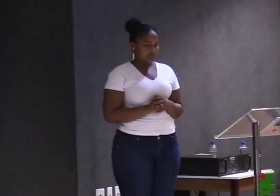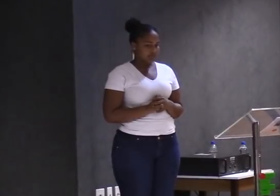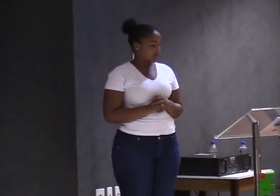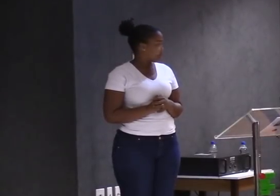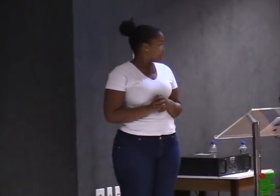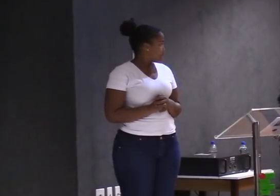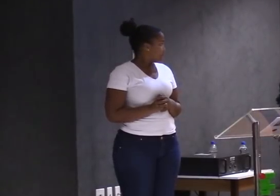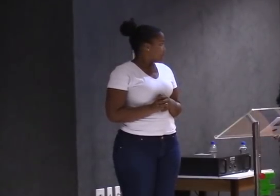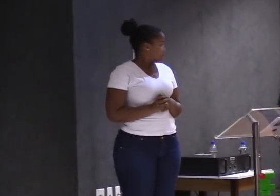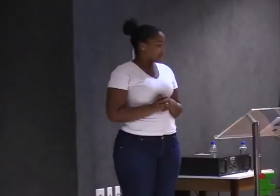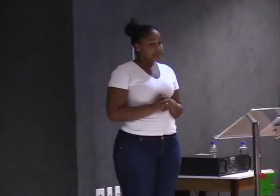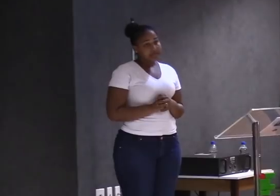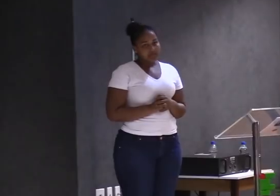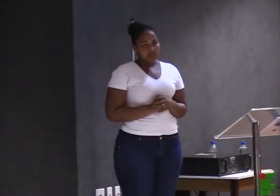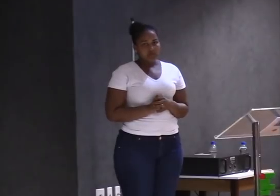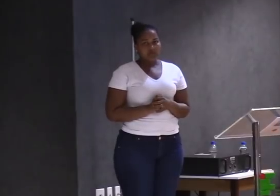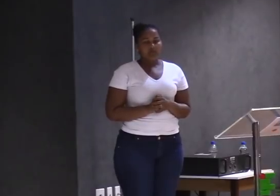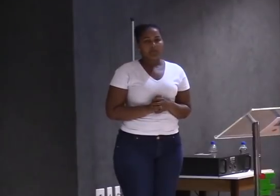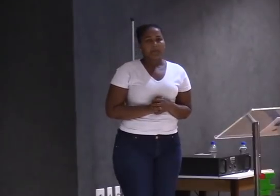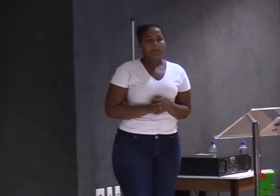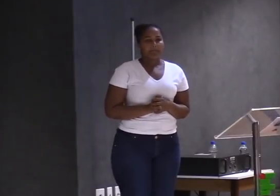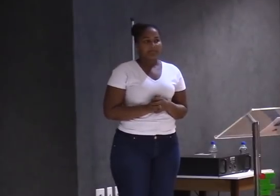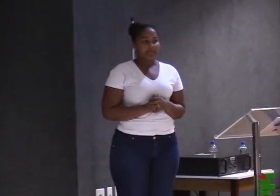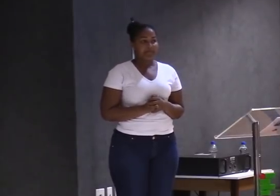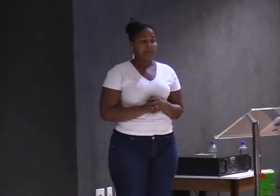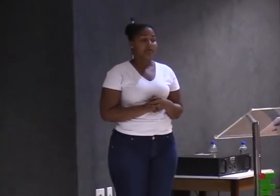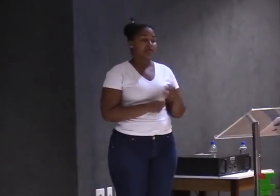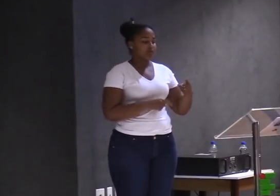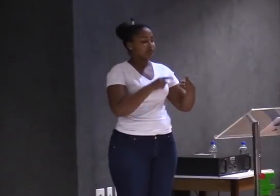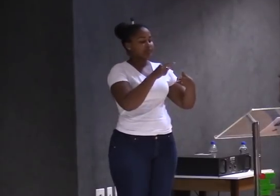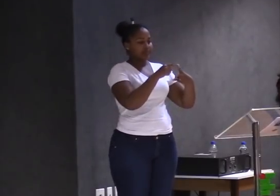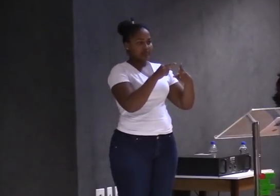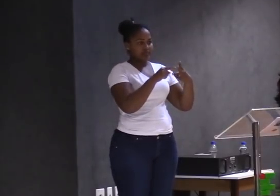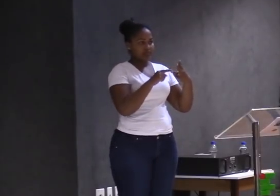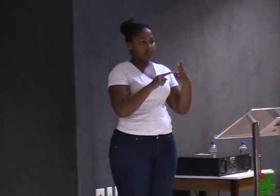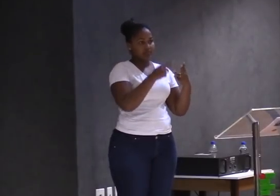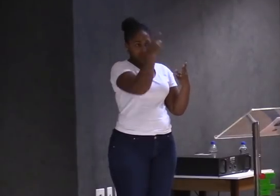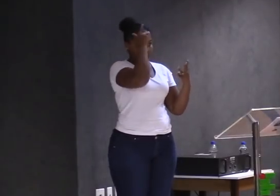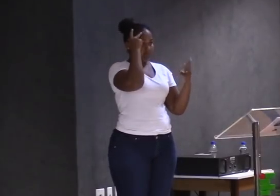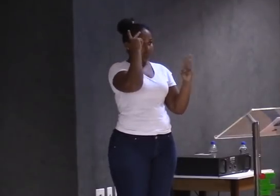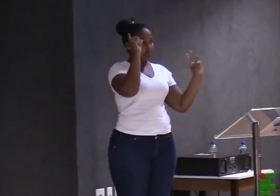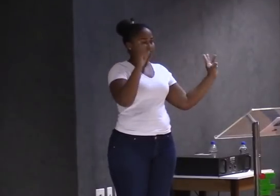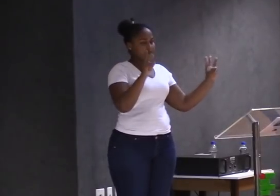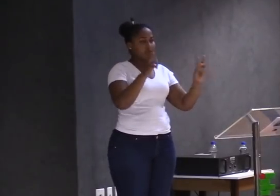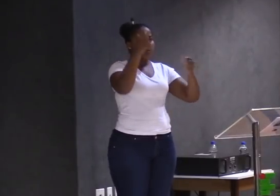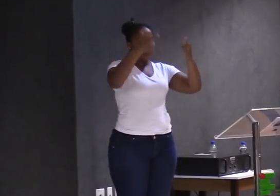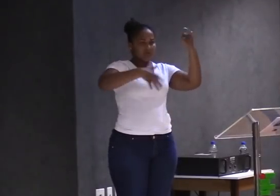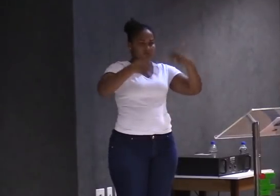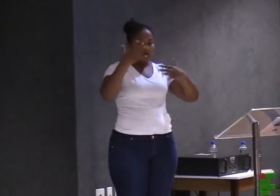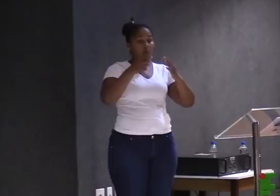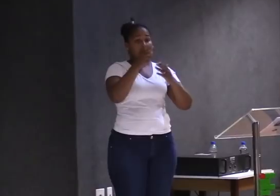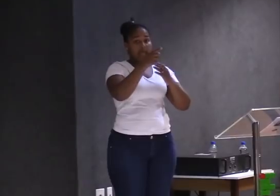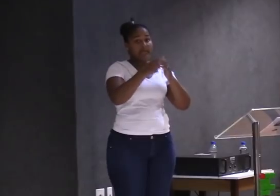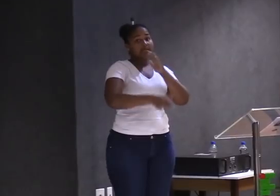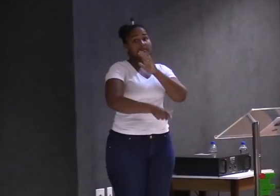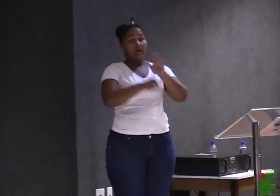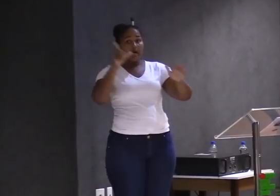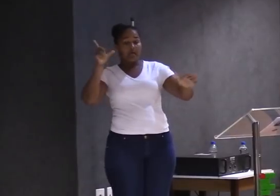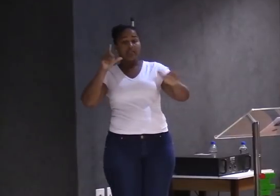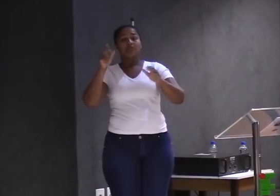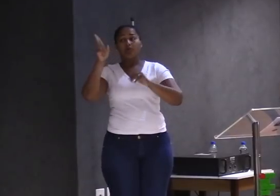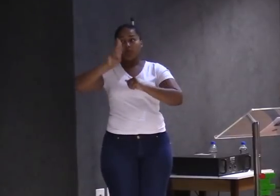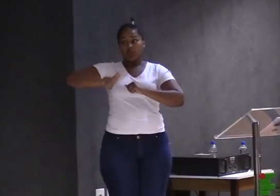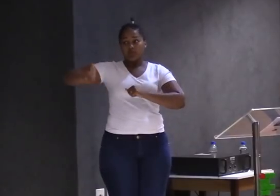and knowledge. Estes três são ex-estudantes, né, da universidade dela, e é muito positivo